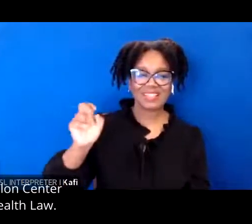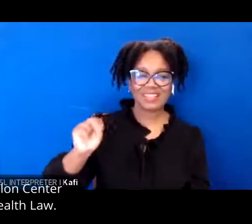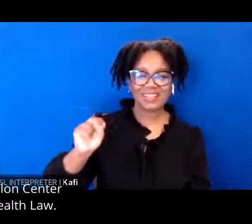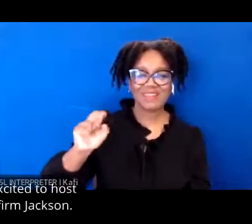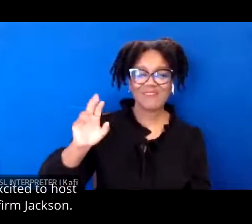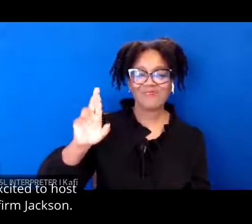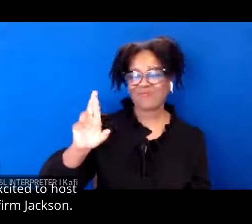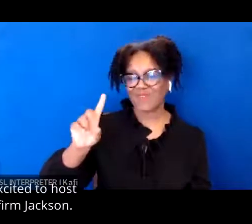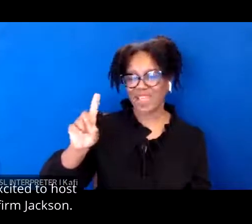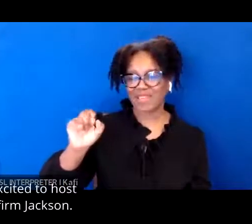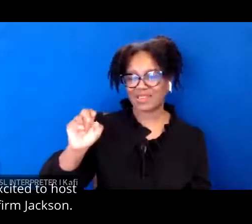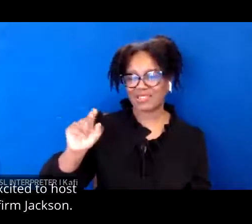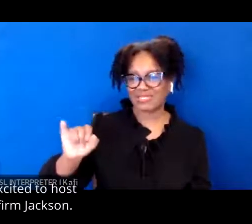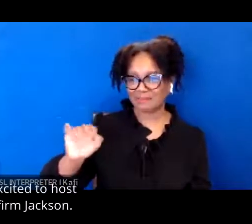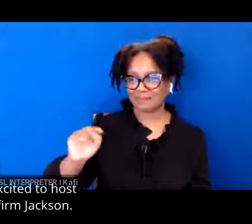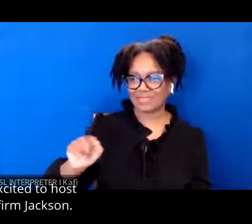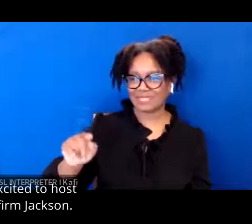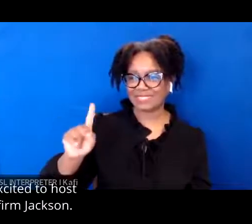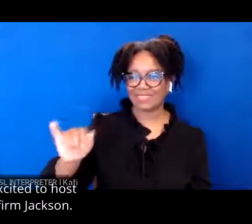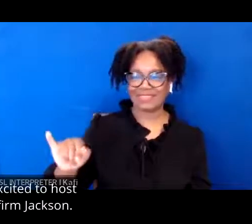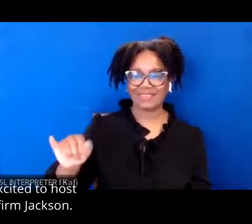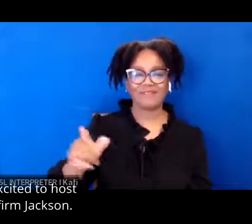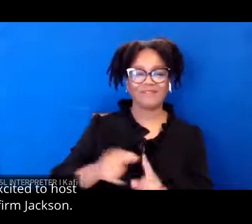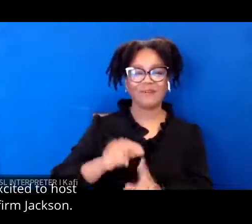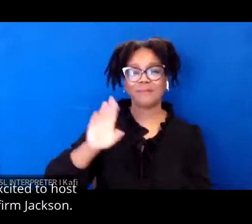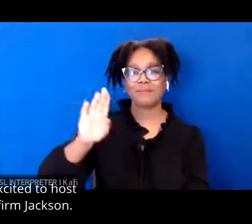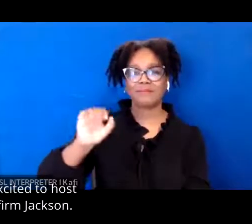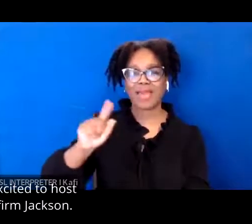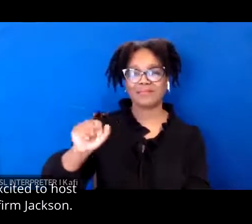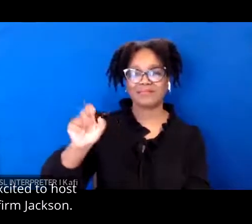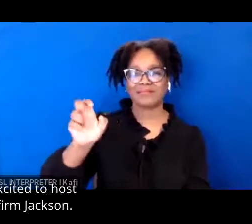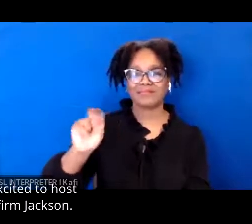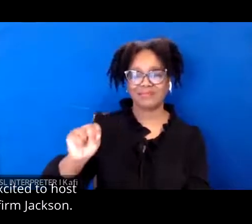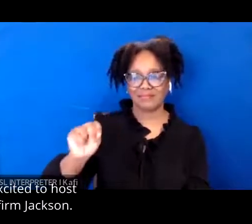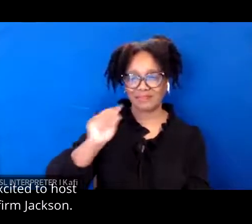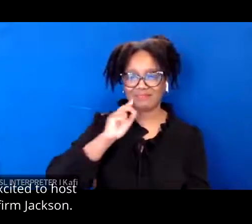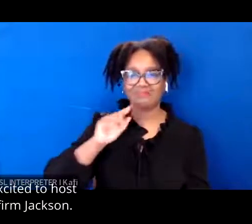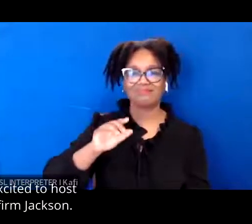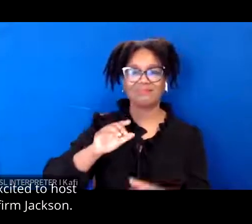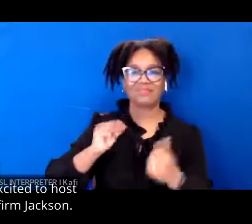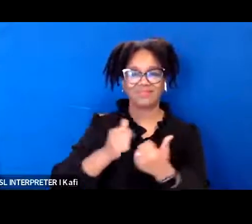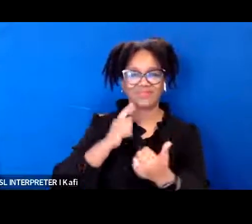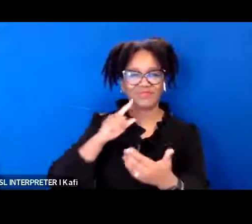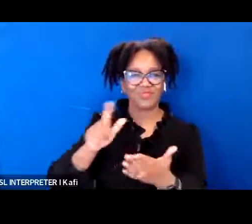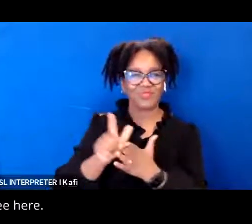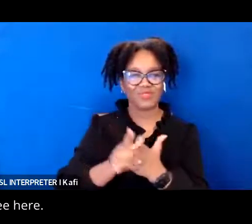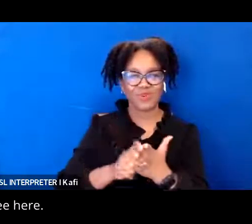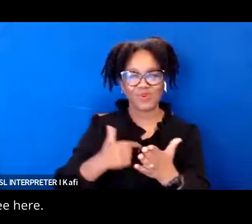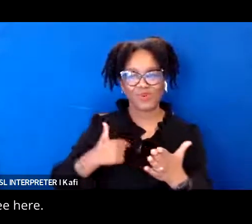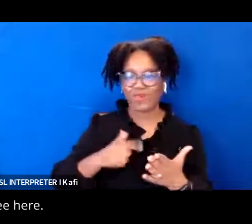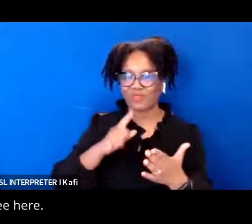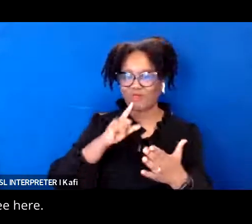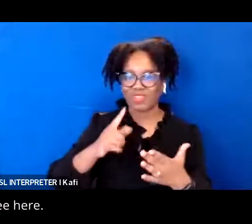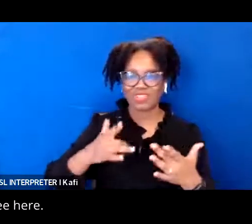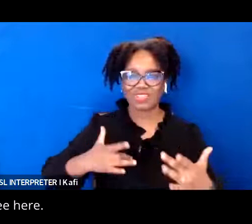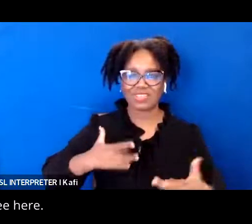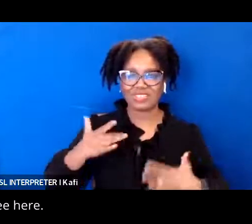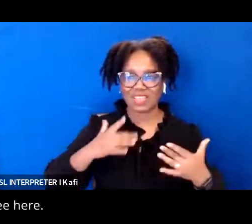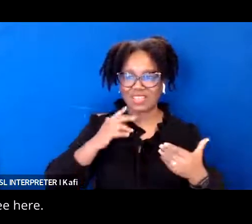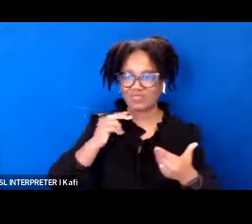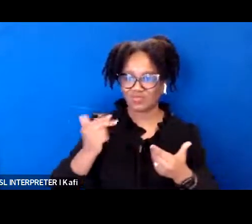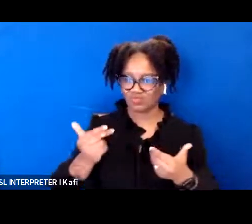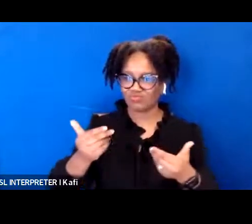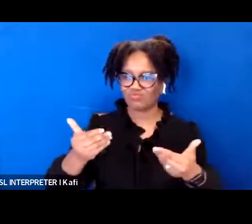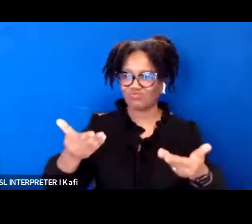law and we are so excited to host this rally to confirm jackson and let's see